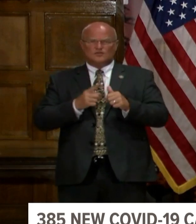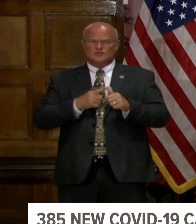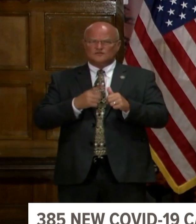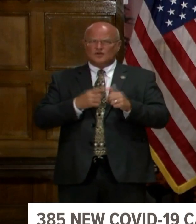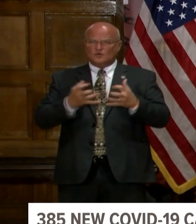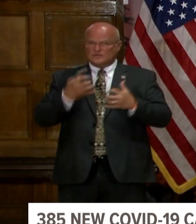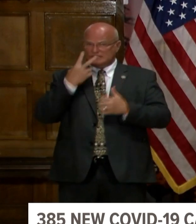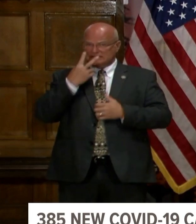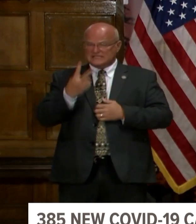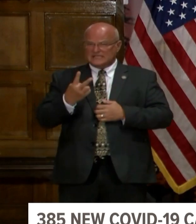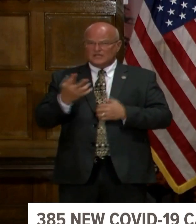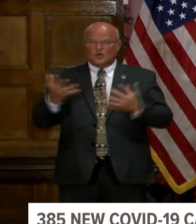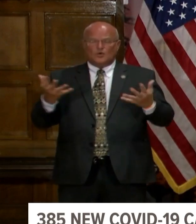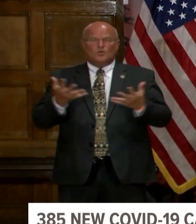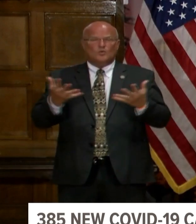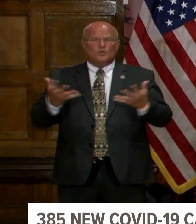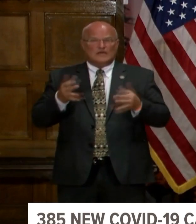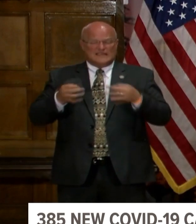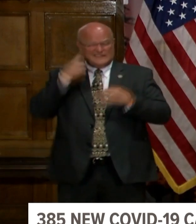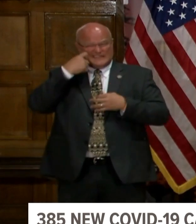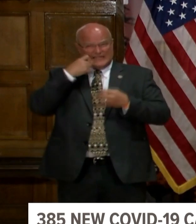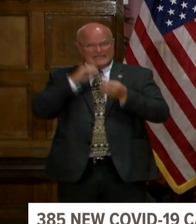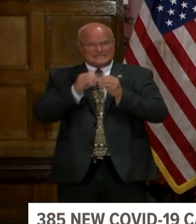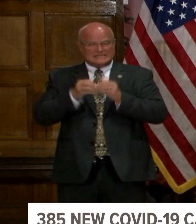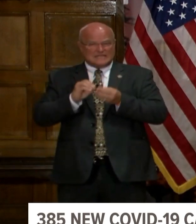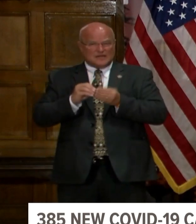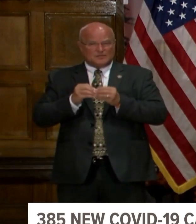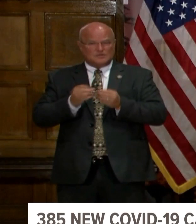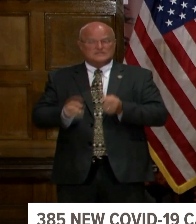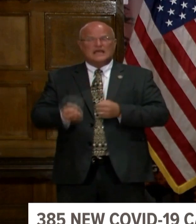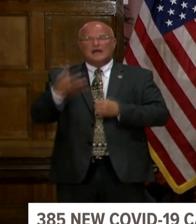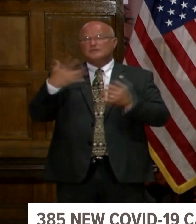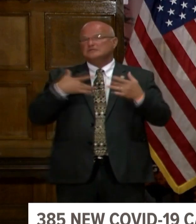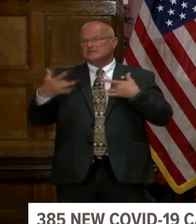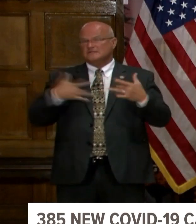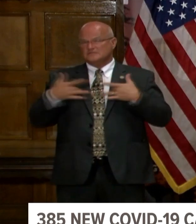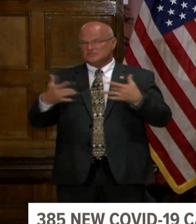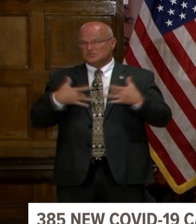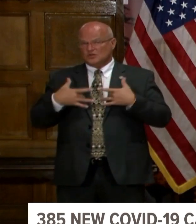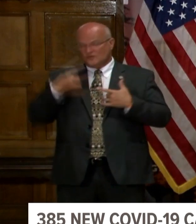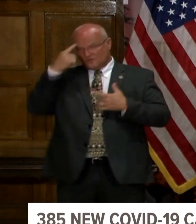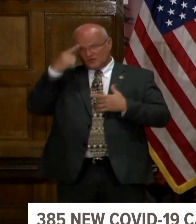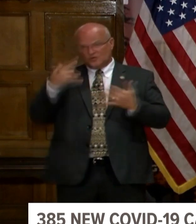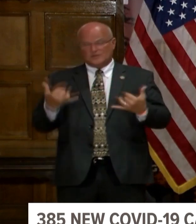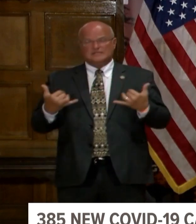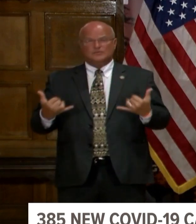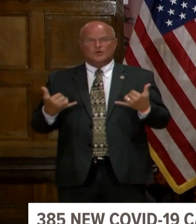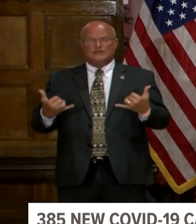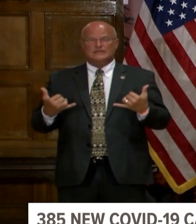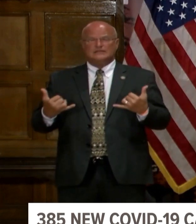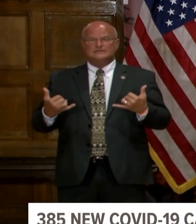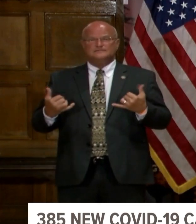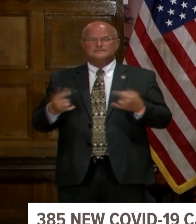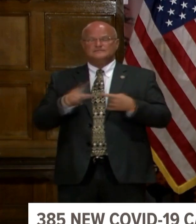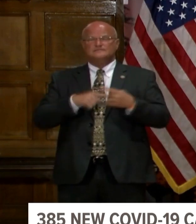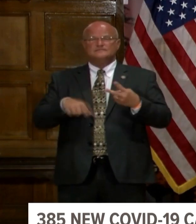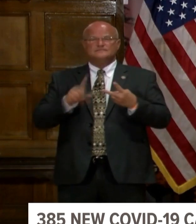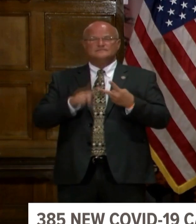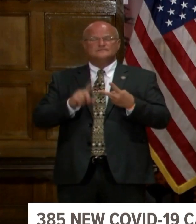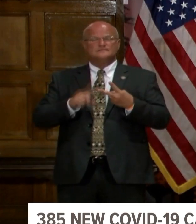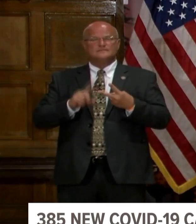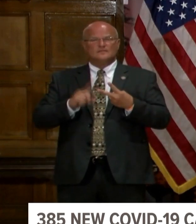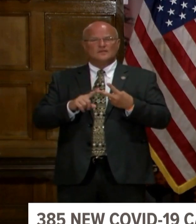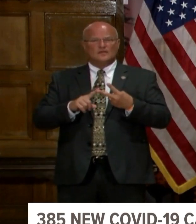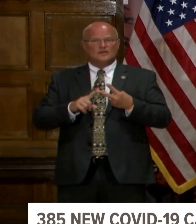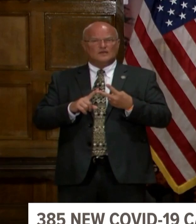want to see if the latest numbers, how much of a concern are they for you at this point? And